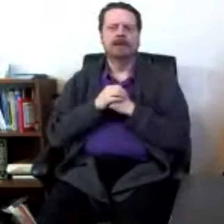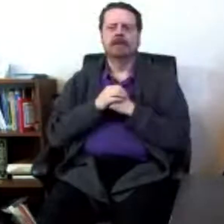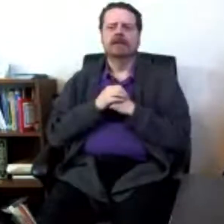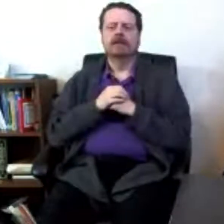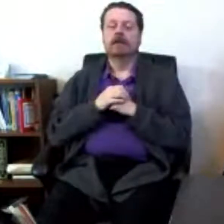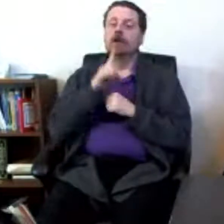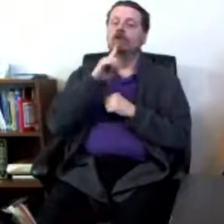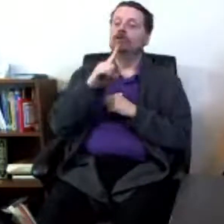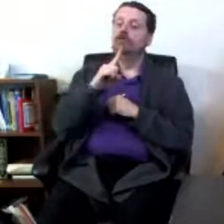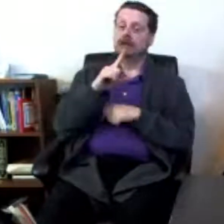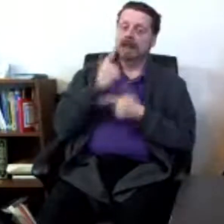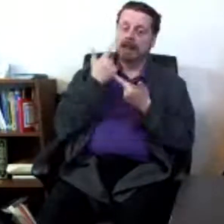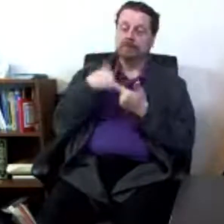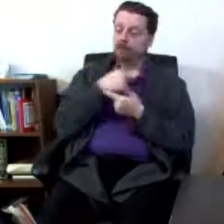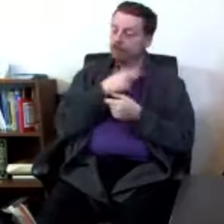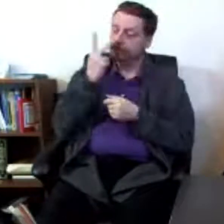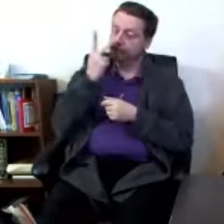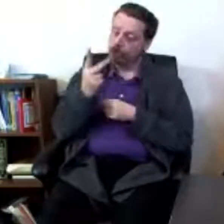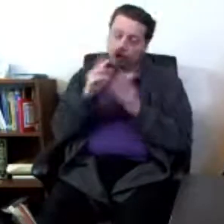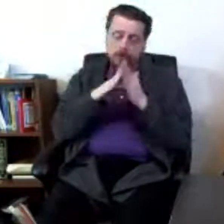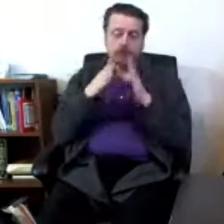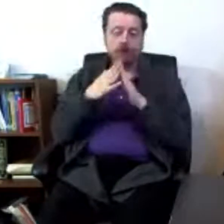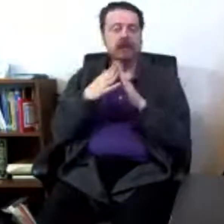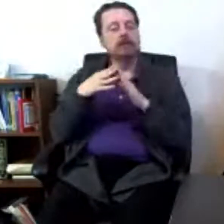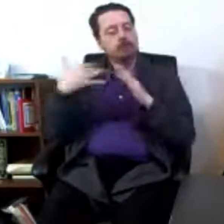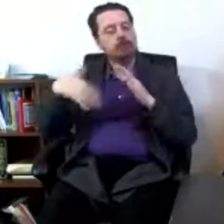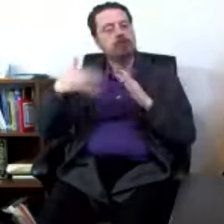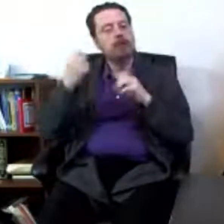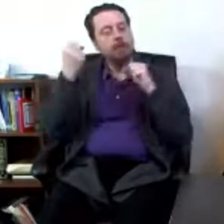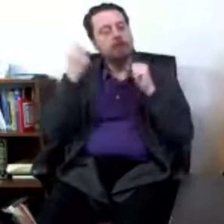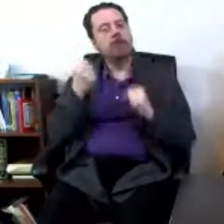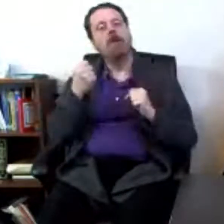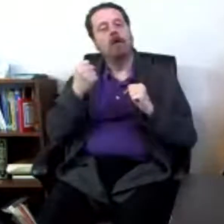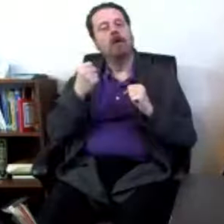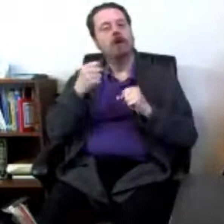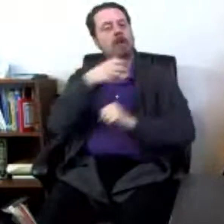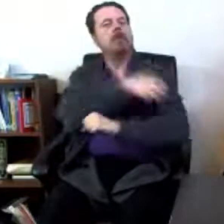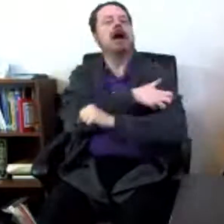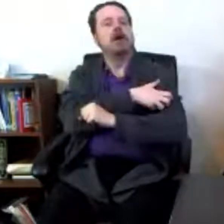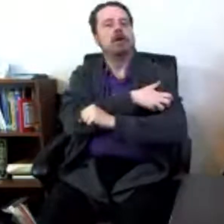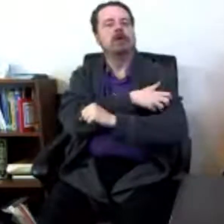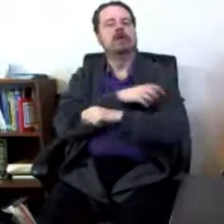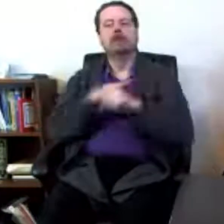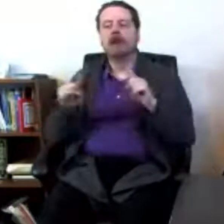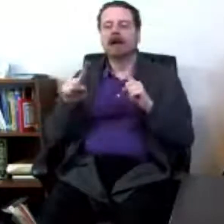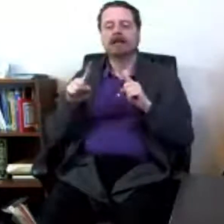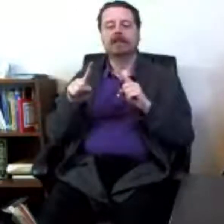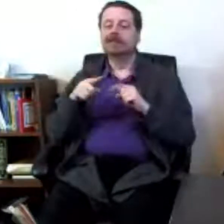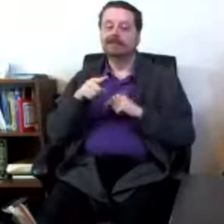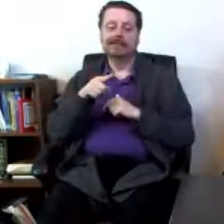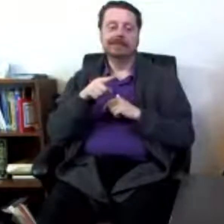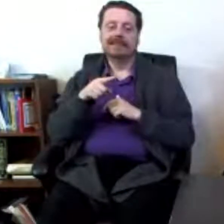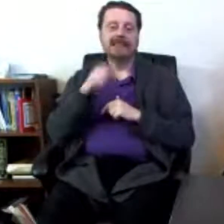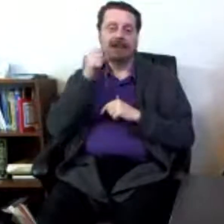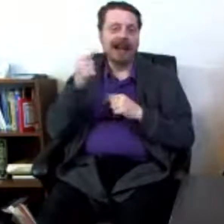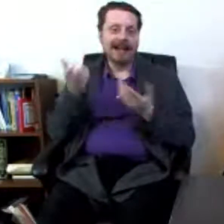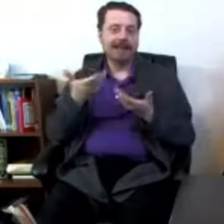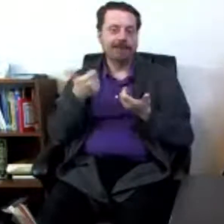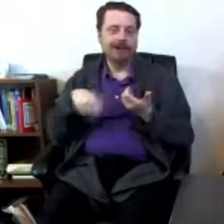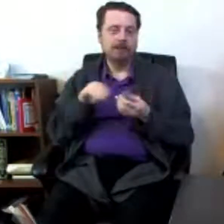we have seen communities that were very powerful being thrown into the ash heaps of history,